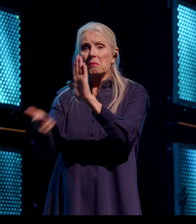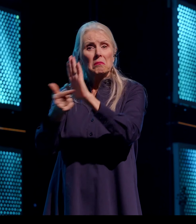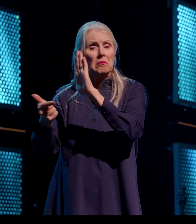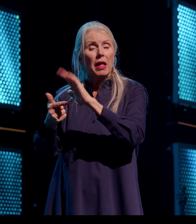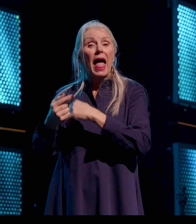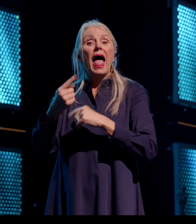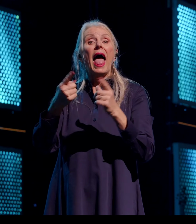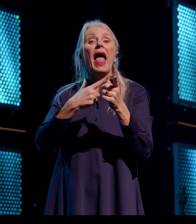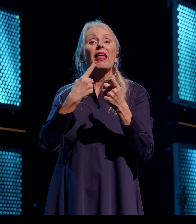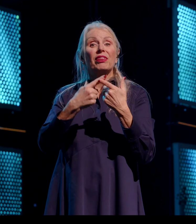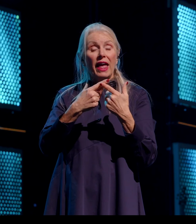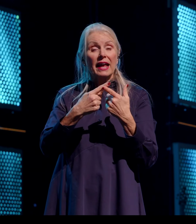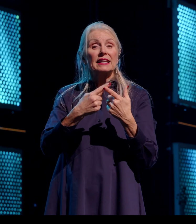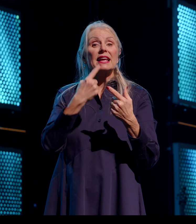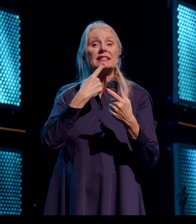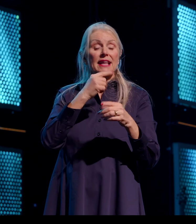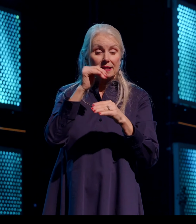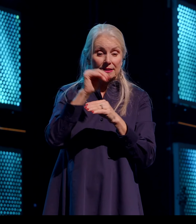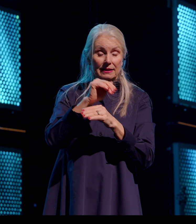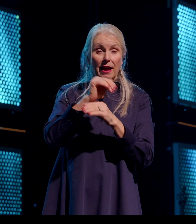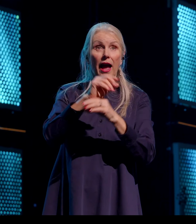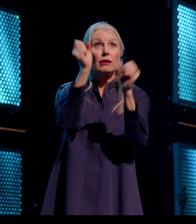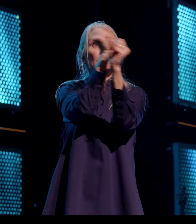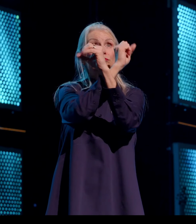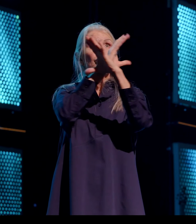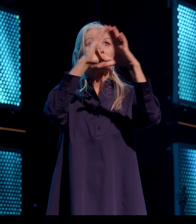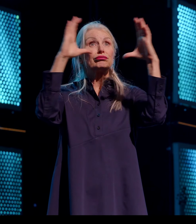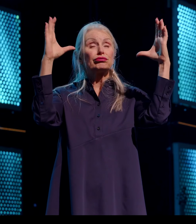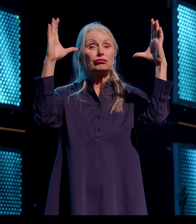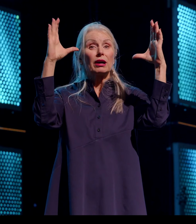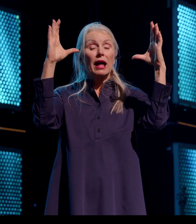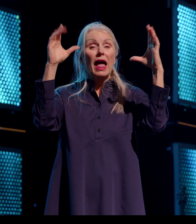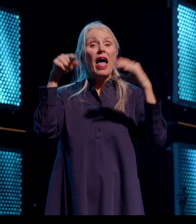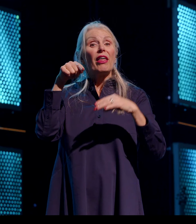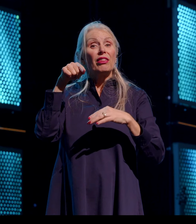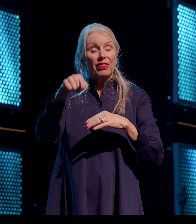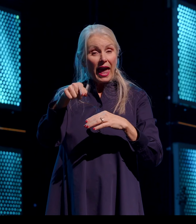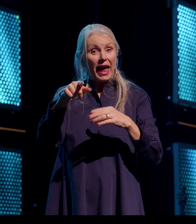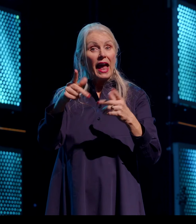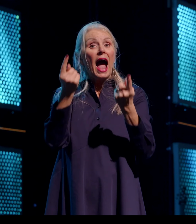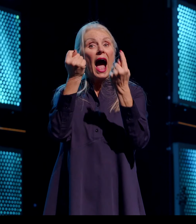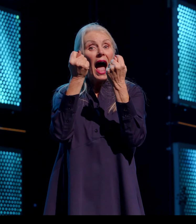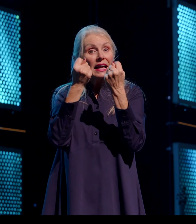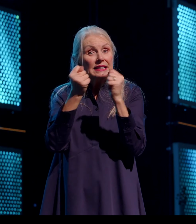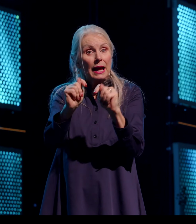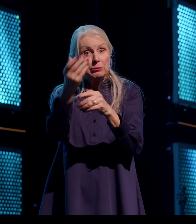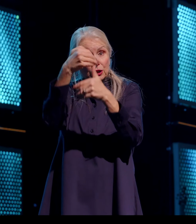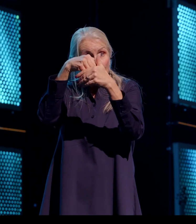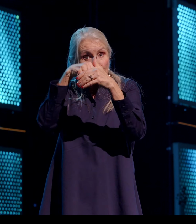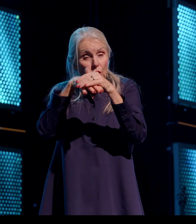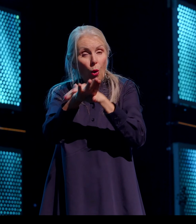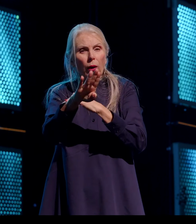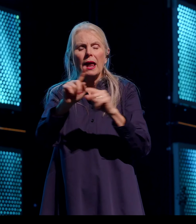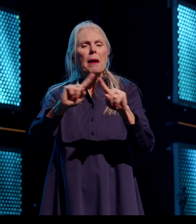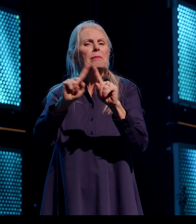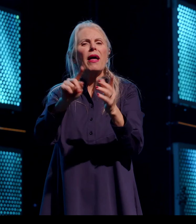7, it says, and when they had come to Mysia, they attempted to go into Bithynia, but the